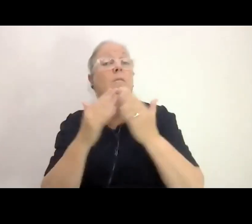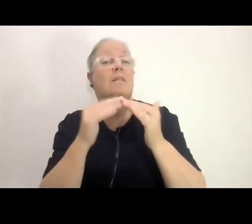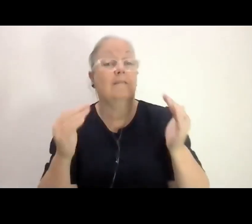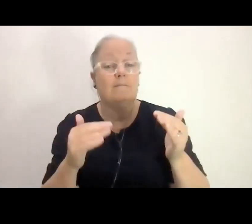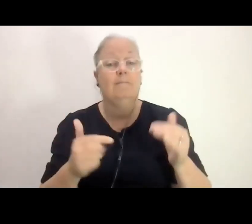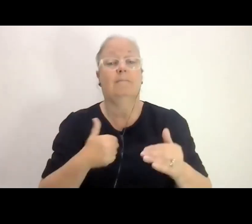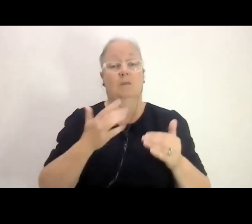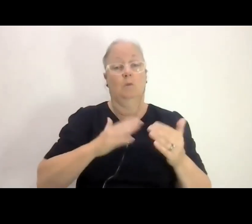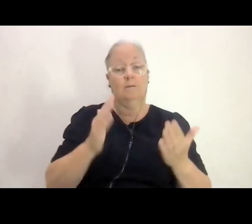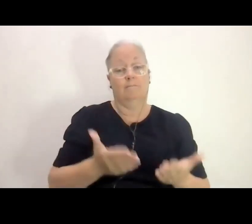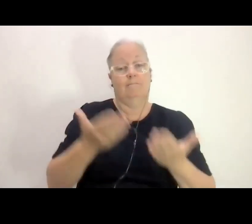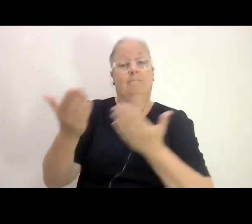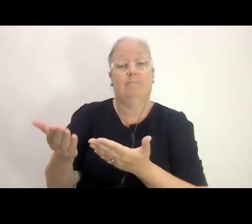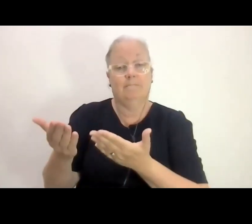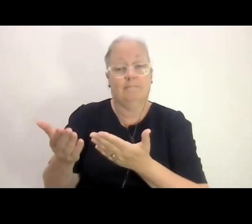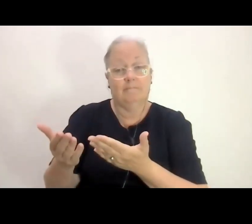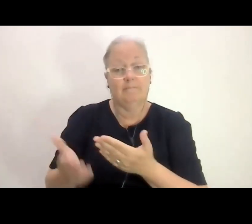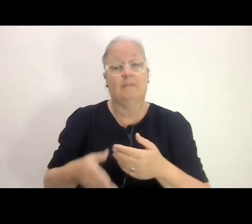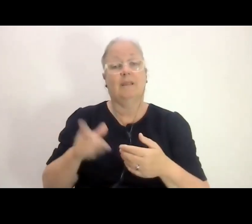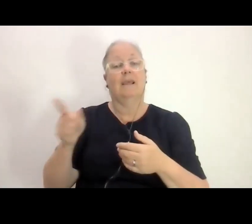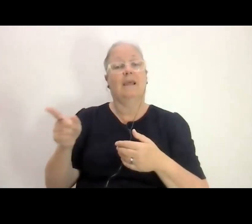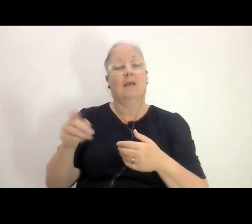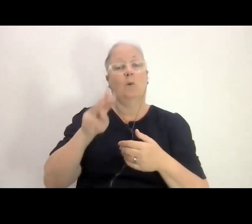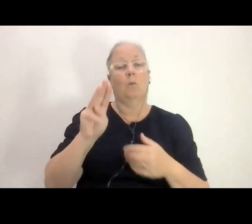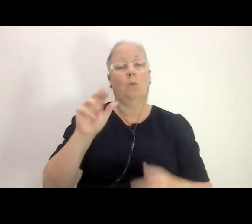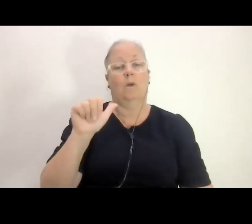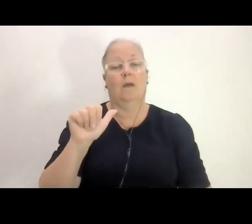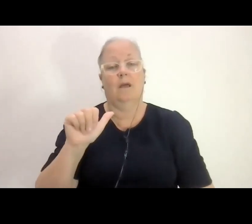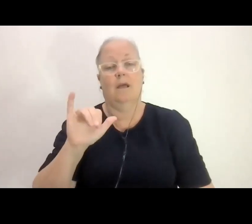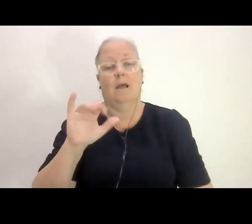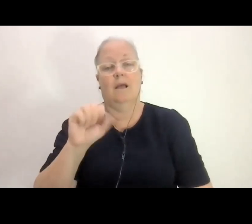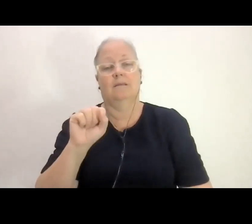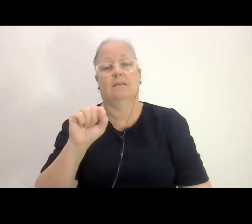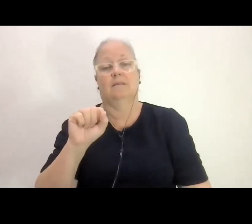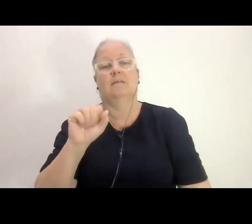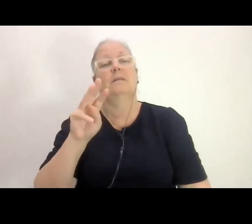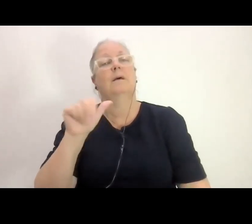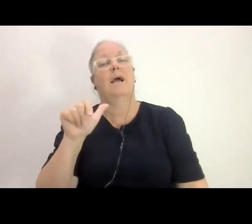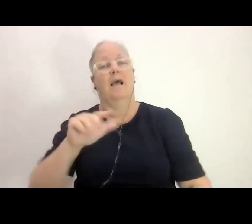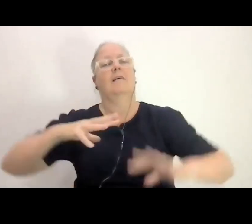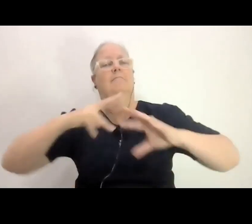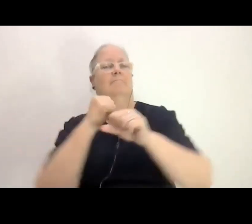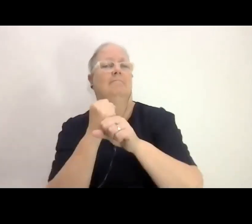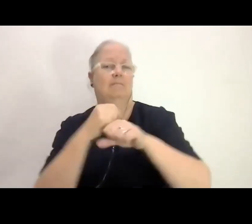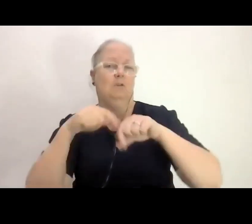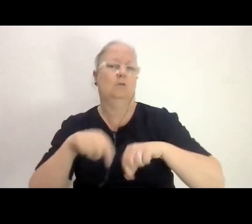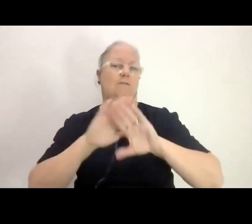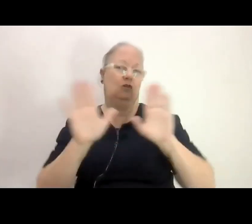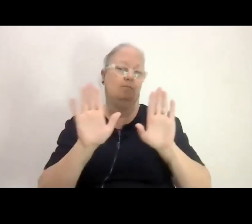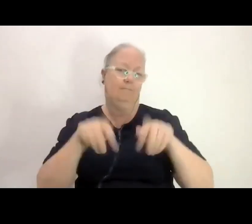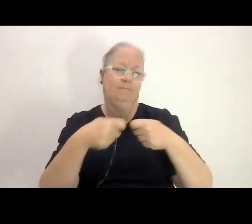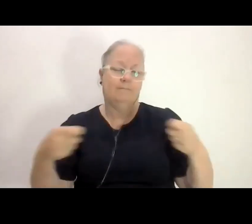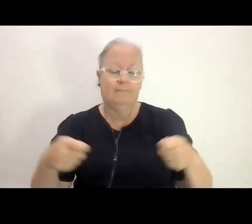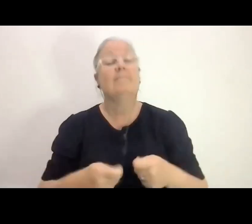Waiswa so that he can wrap this session up for us. Thank you. Hi, everybody. Thank you so much for joining us